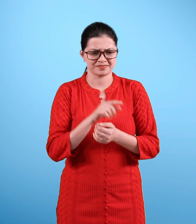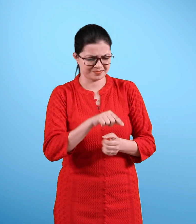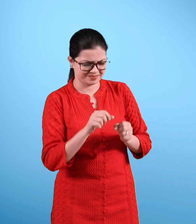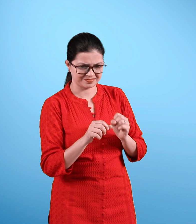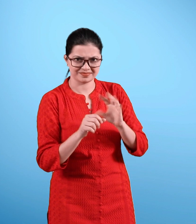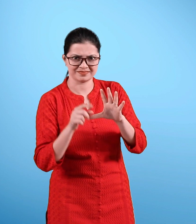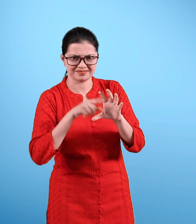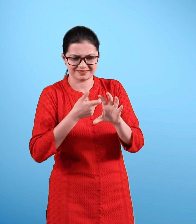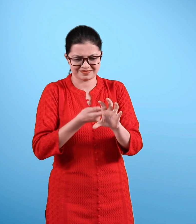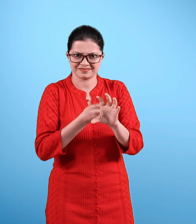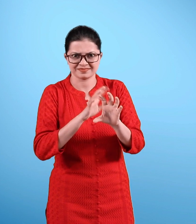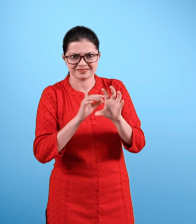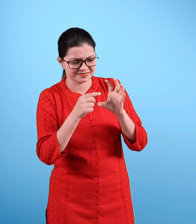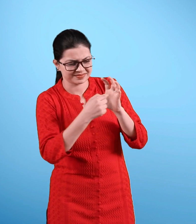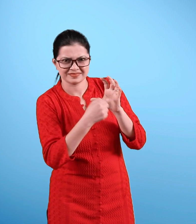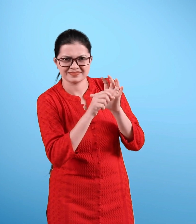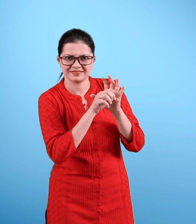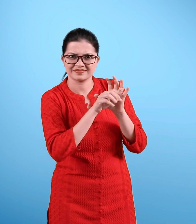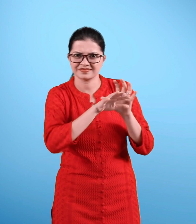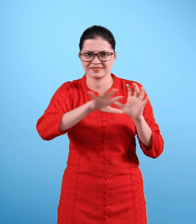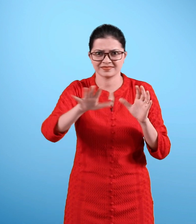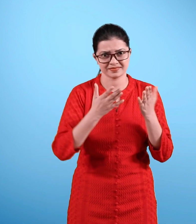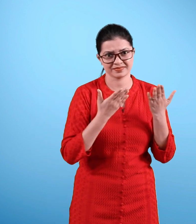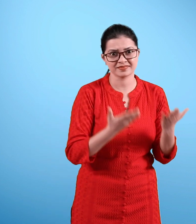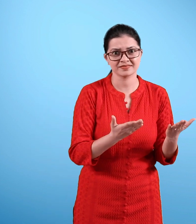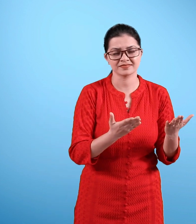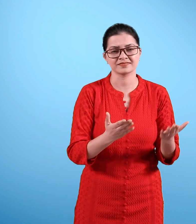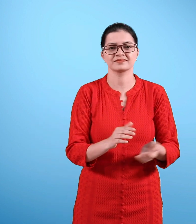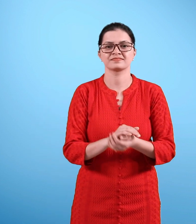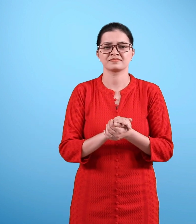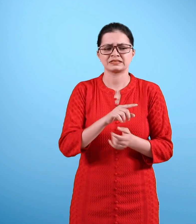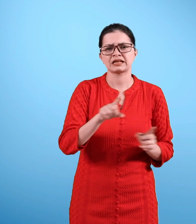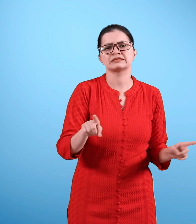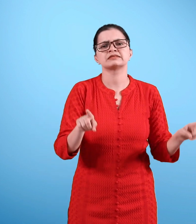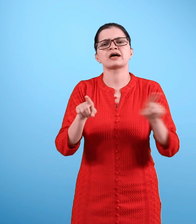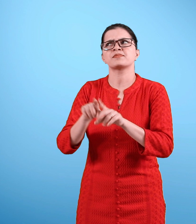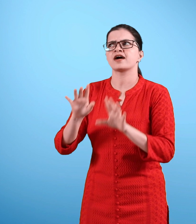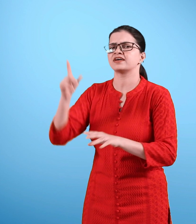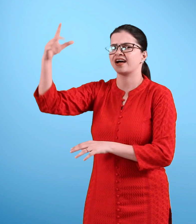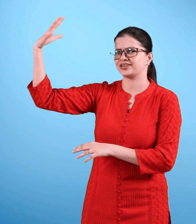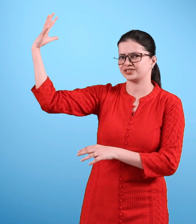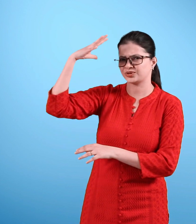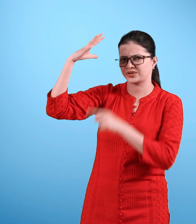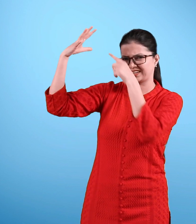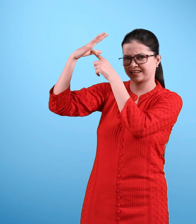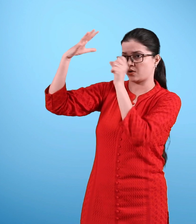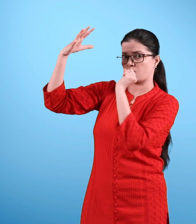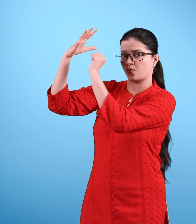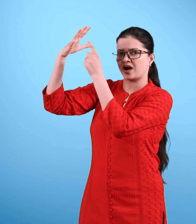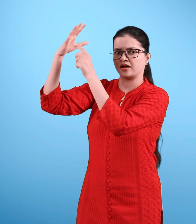The torch bulb is an object that gives out light of its own. The sun is another familiar